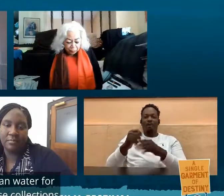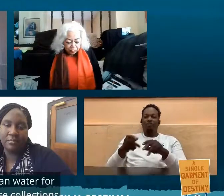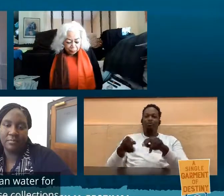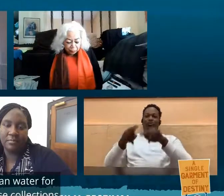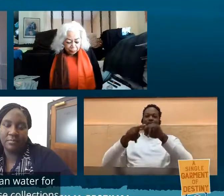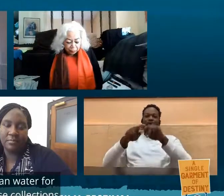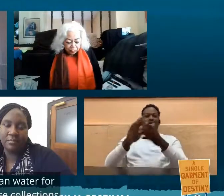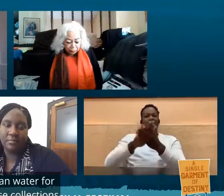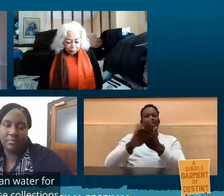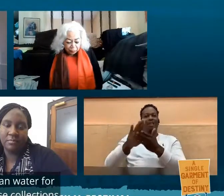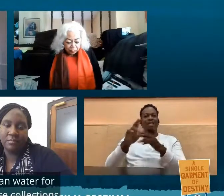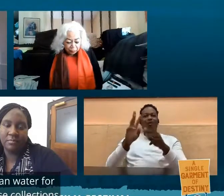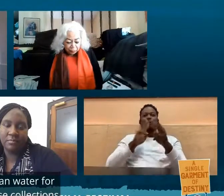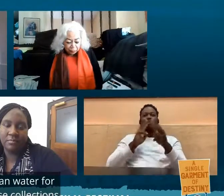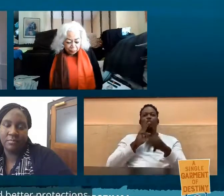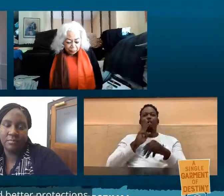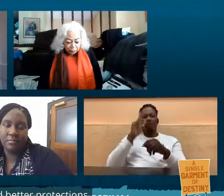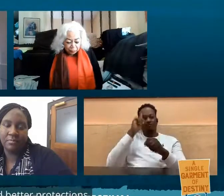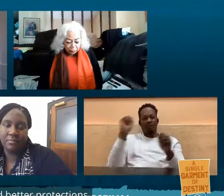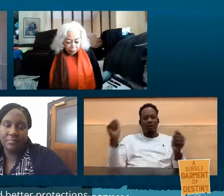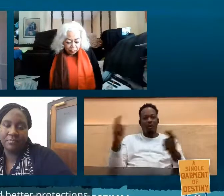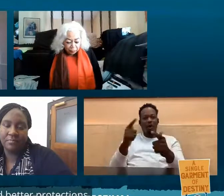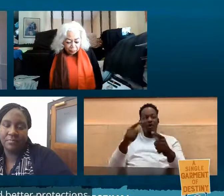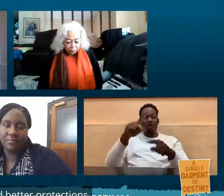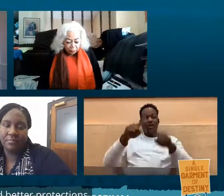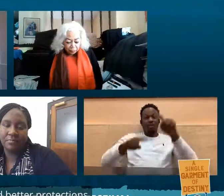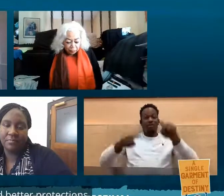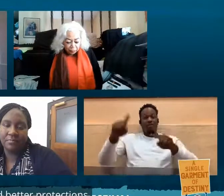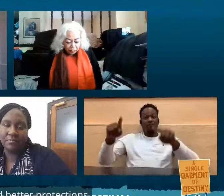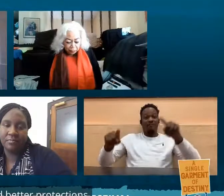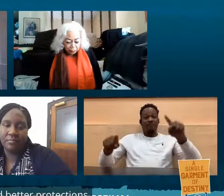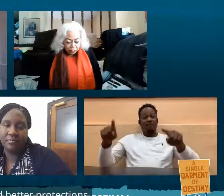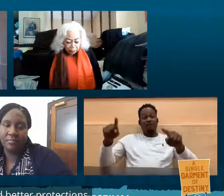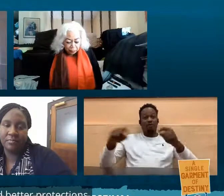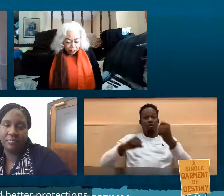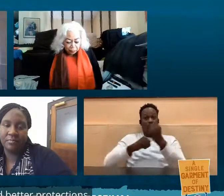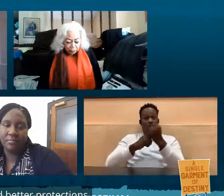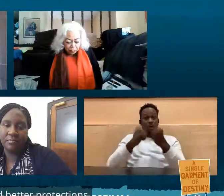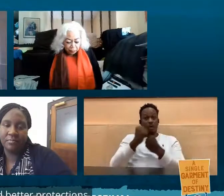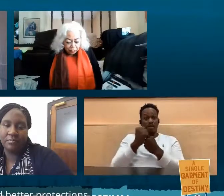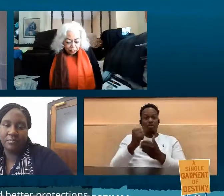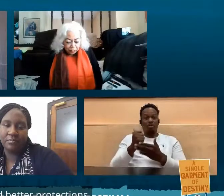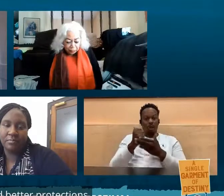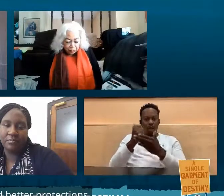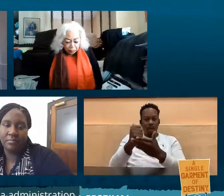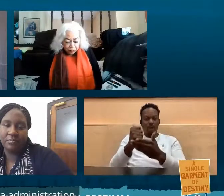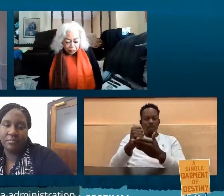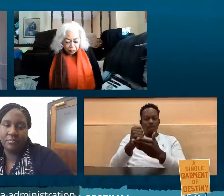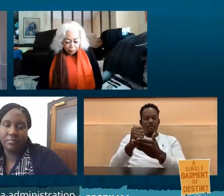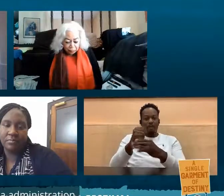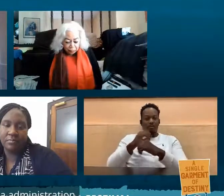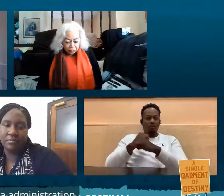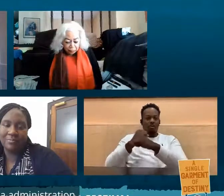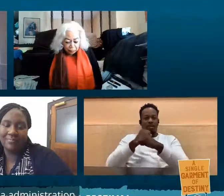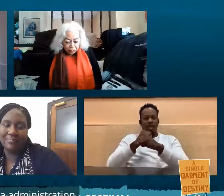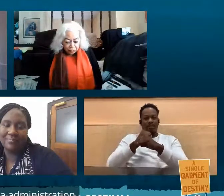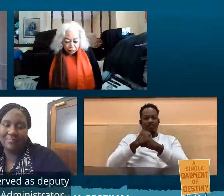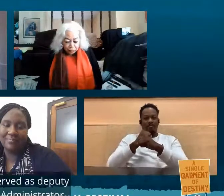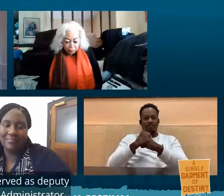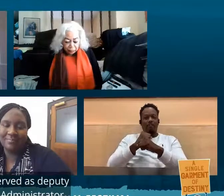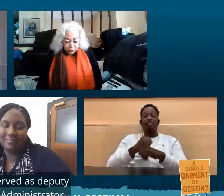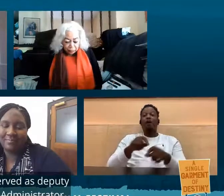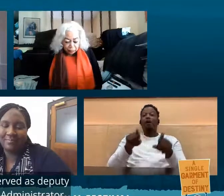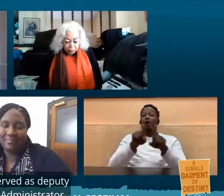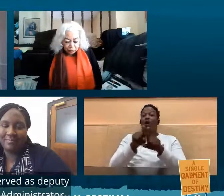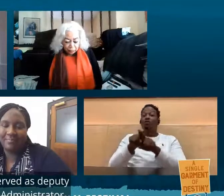Water for All, diverse coalitions to help defend bedrock protections. In the Obama administration,